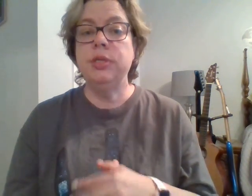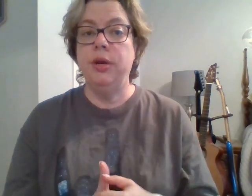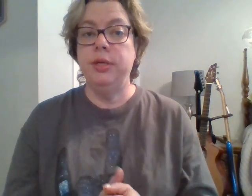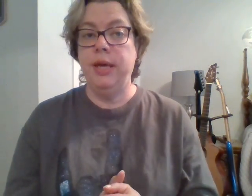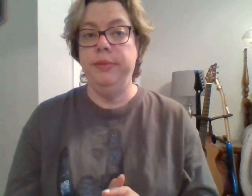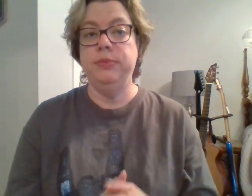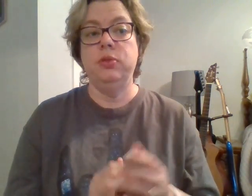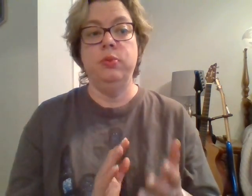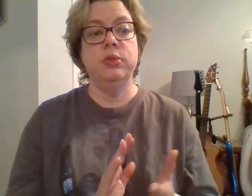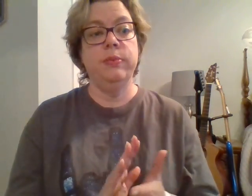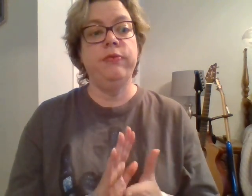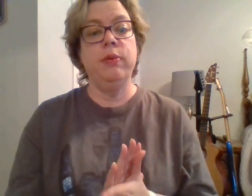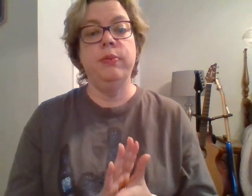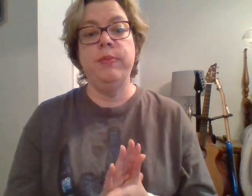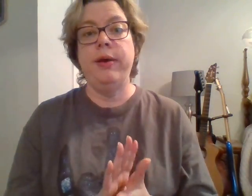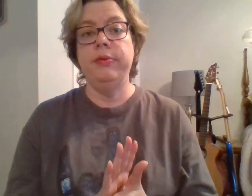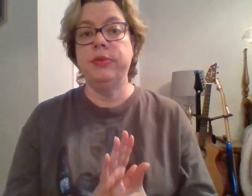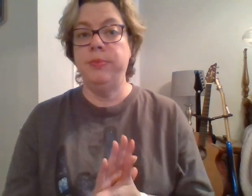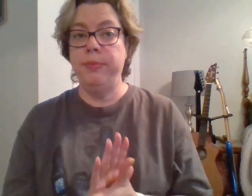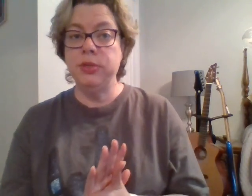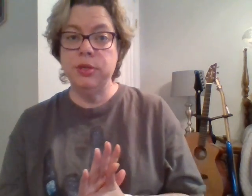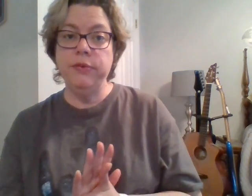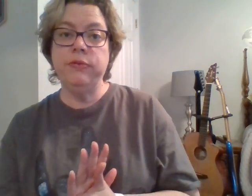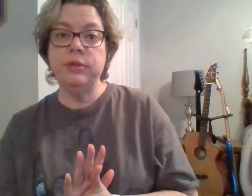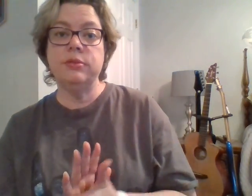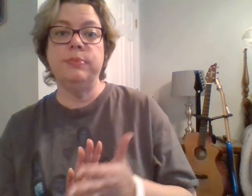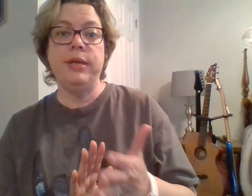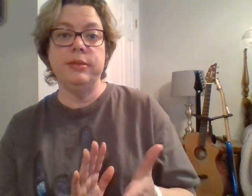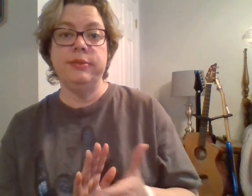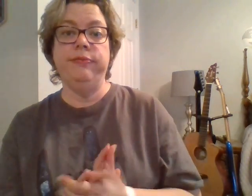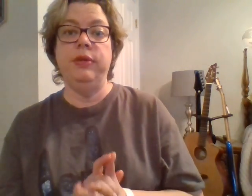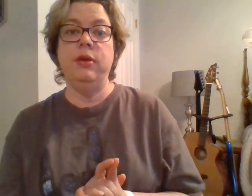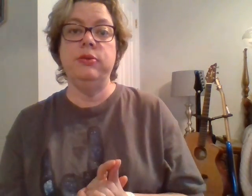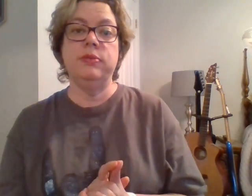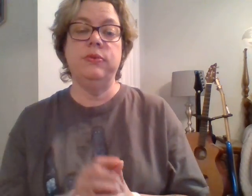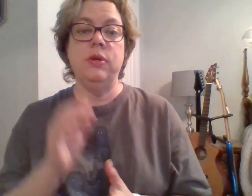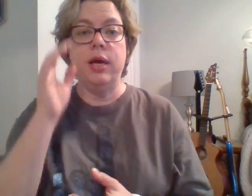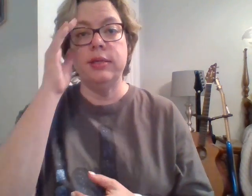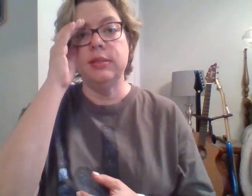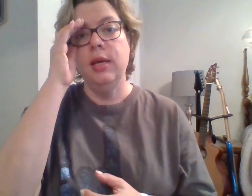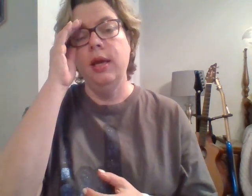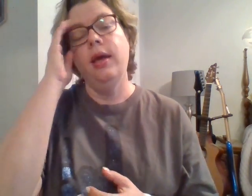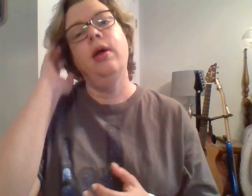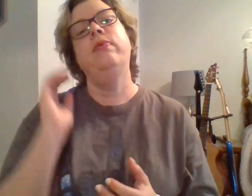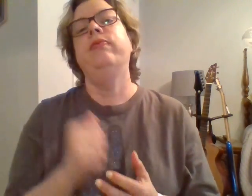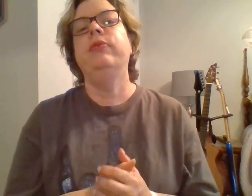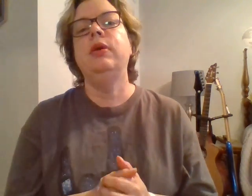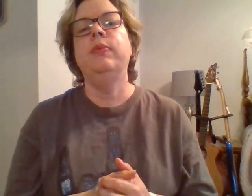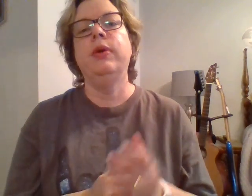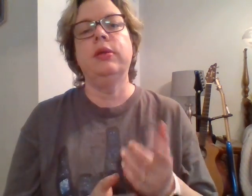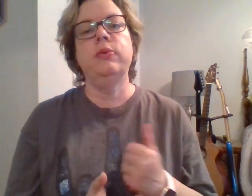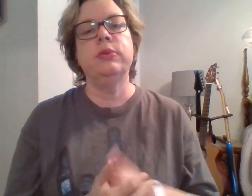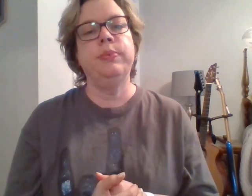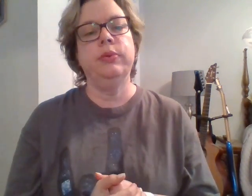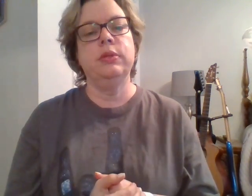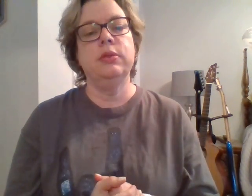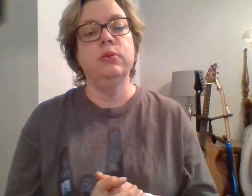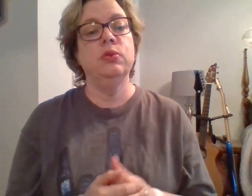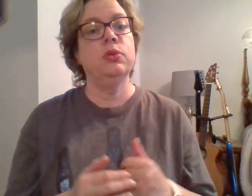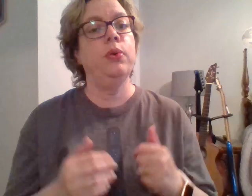missionary time. So some of my missionary friends are making some videos for you guys, and hopefully we'll get those up really soon. So